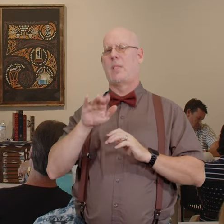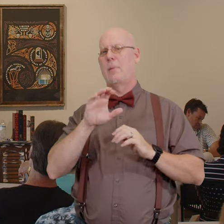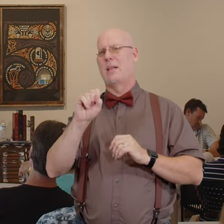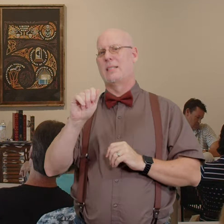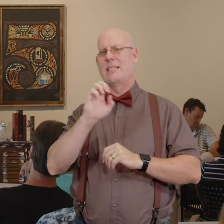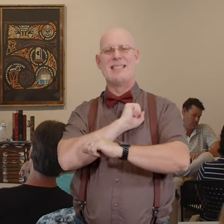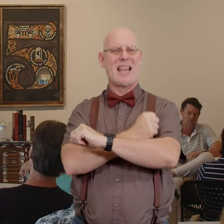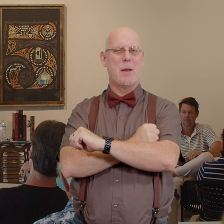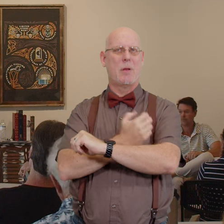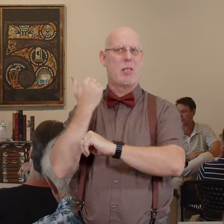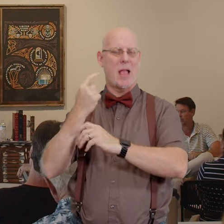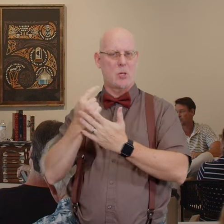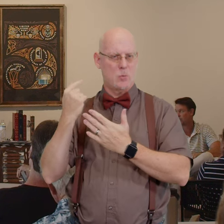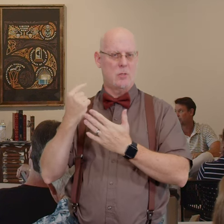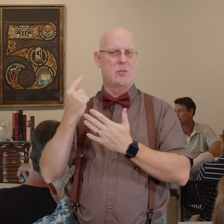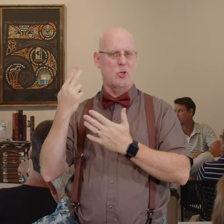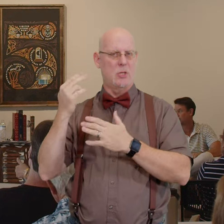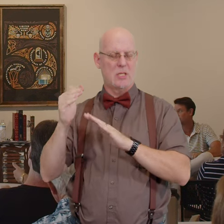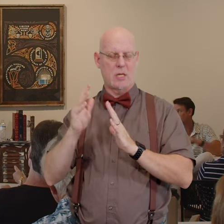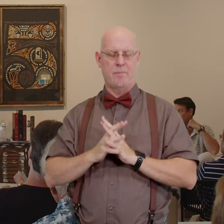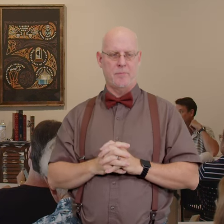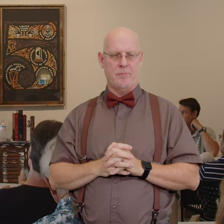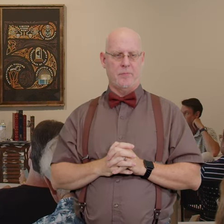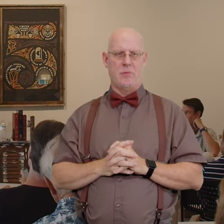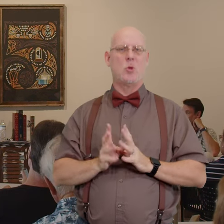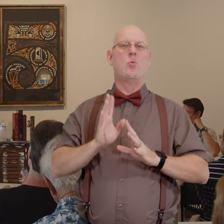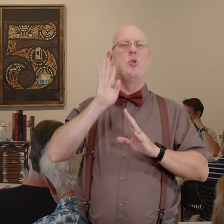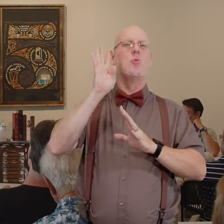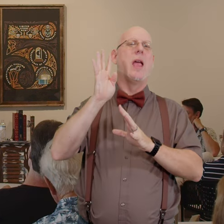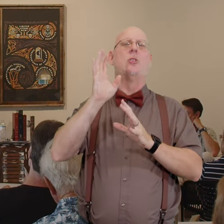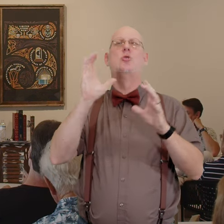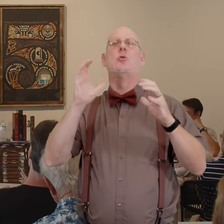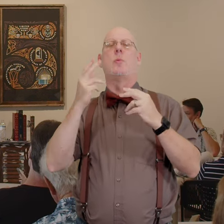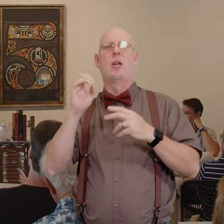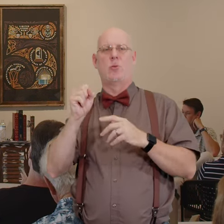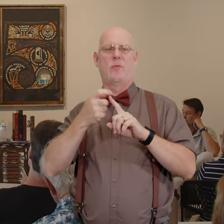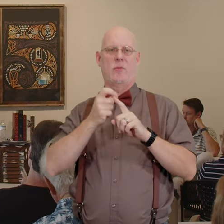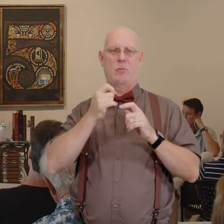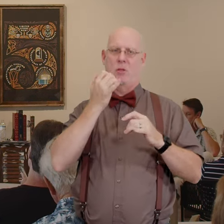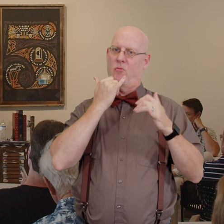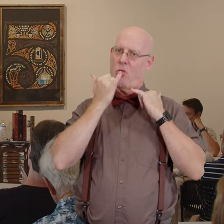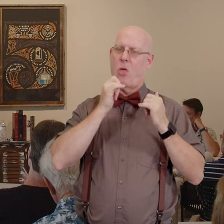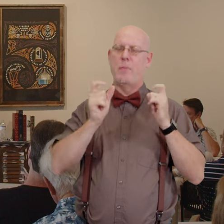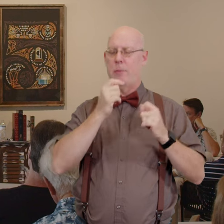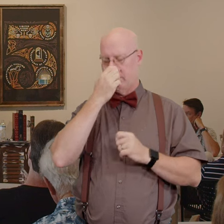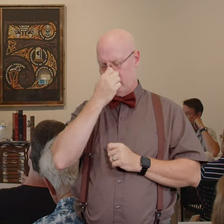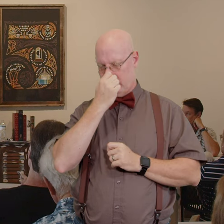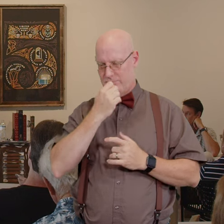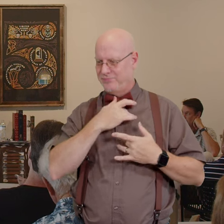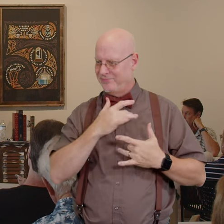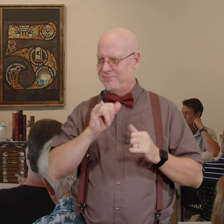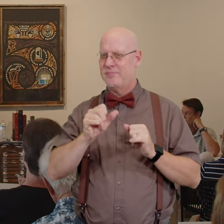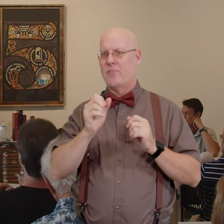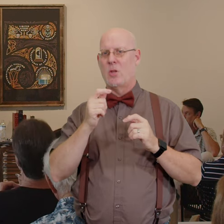I said this about Samson last Thursday and Sunday, that we create superheroes out of these really fallen, flawed people. We